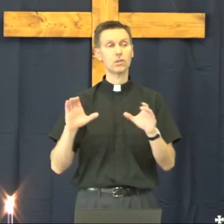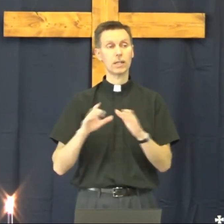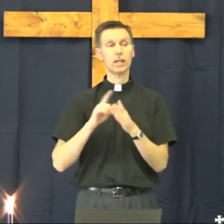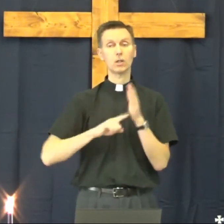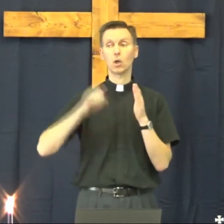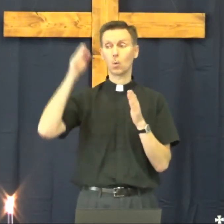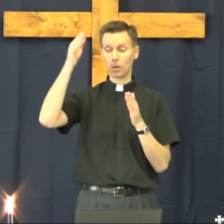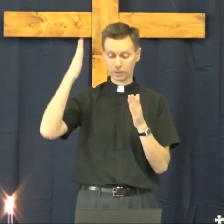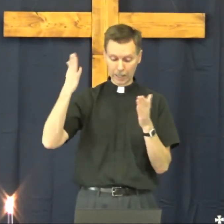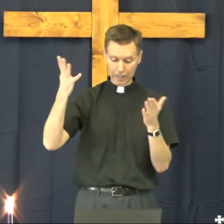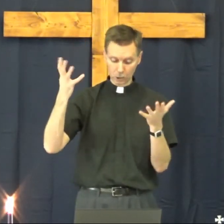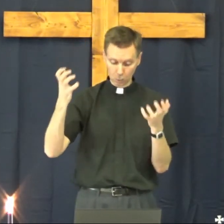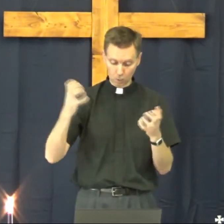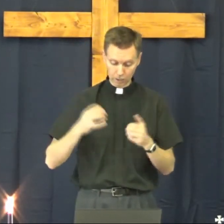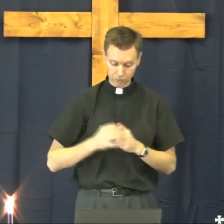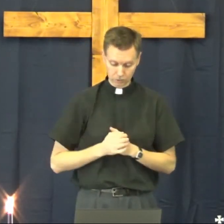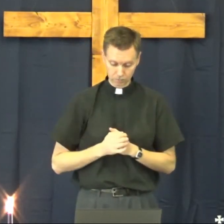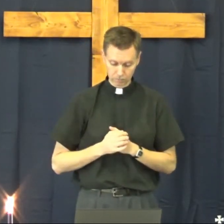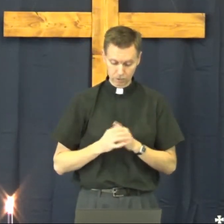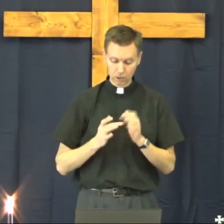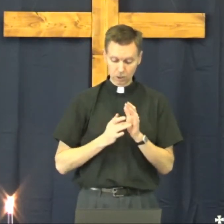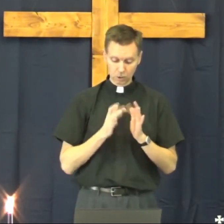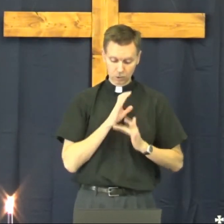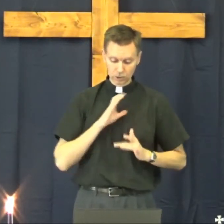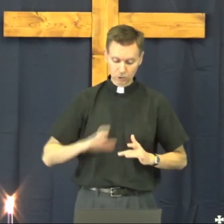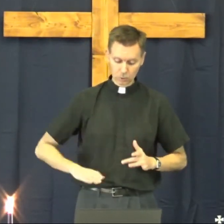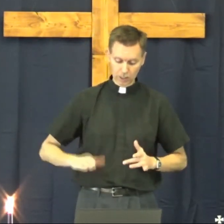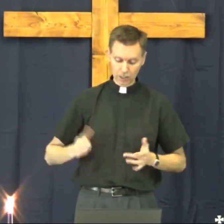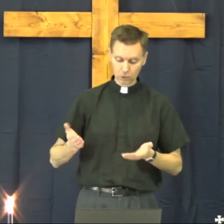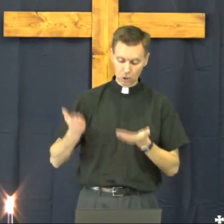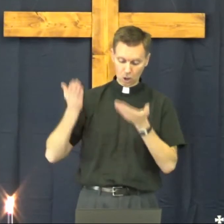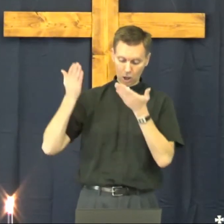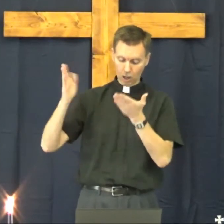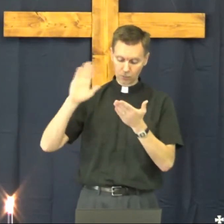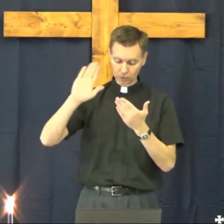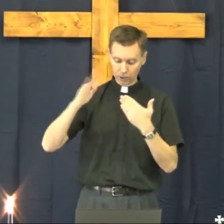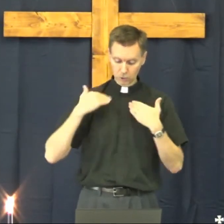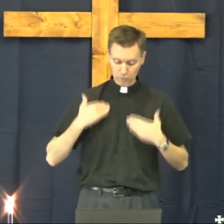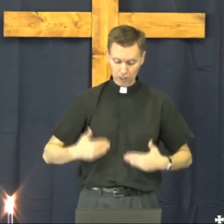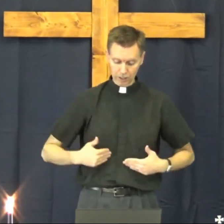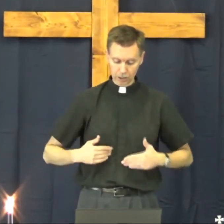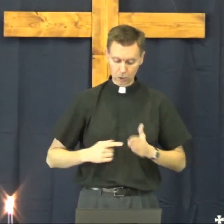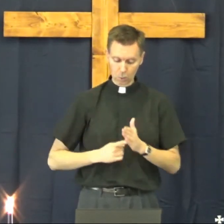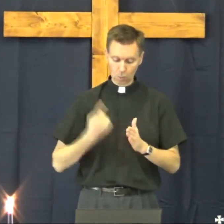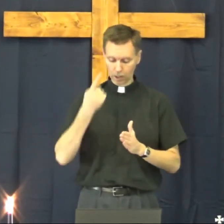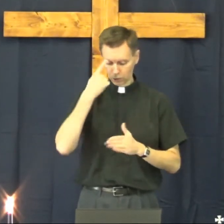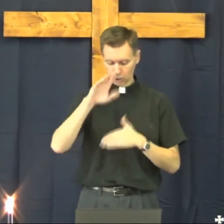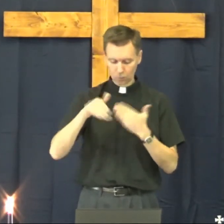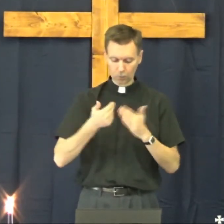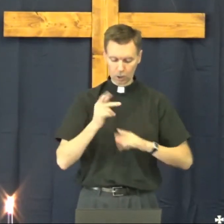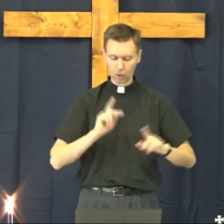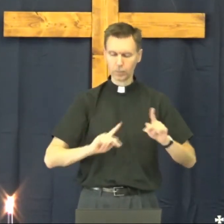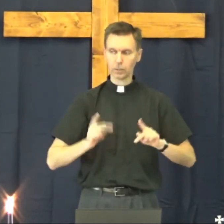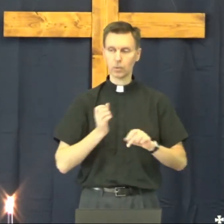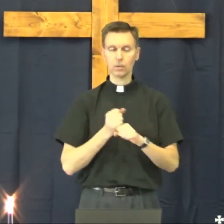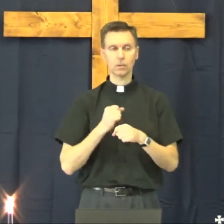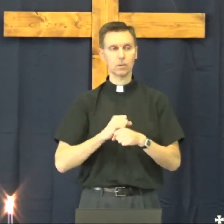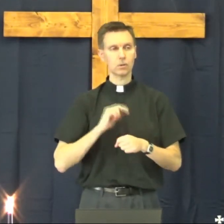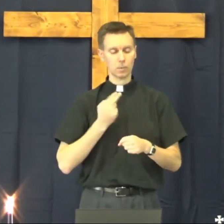did what God wants. Jesus Christ offered his body once for all people to make